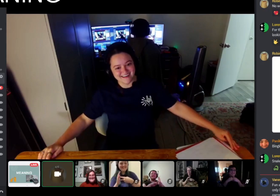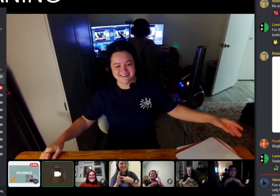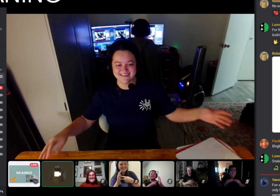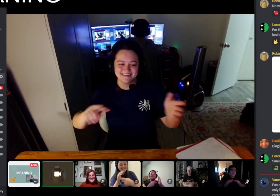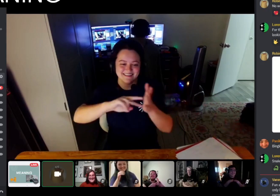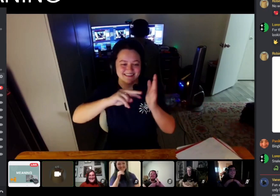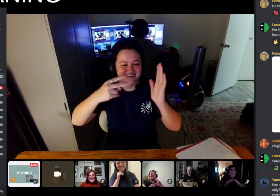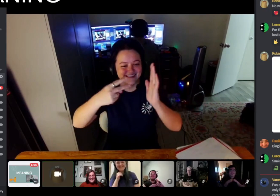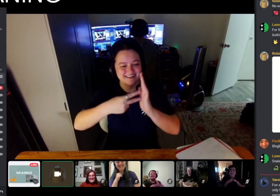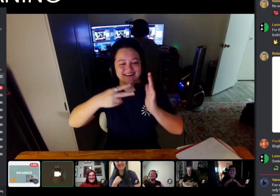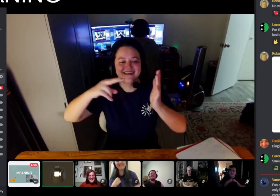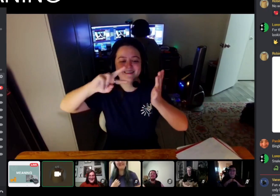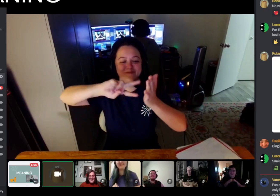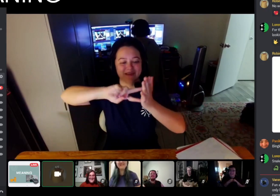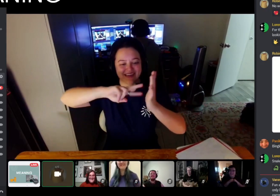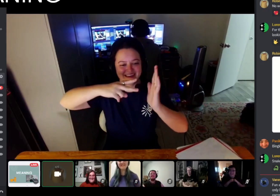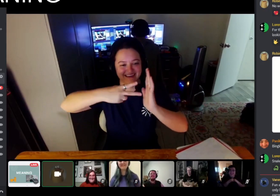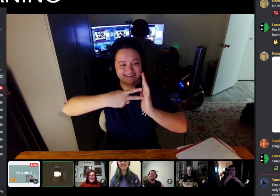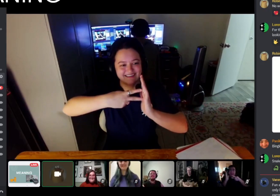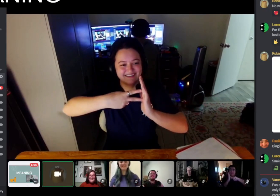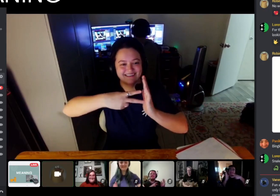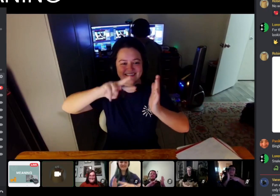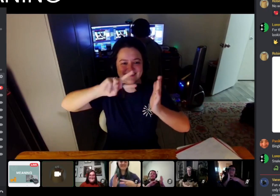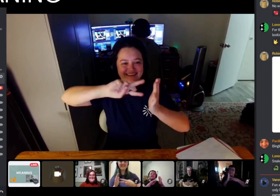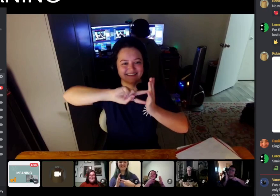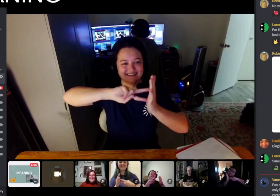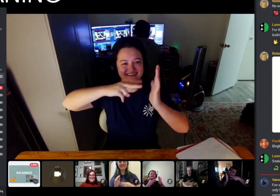god. Meaning.